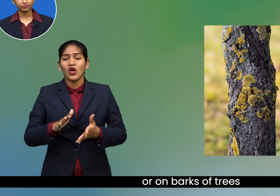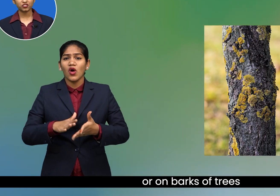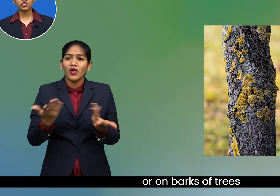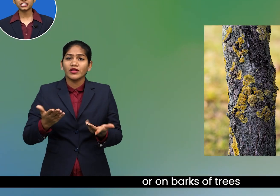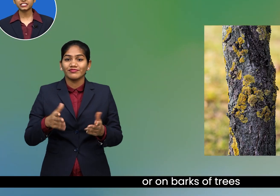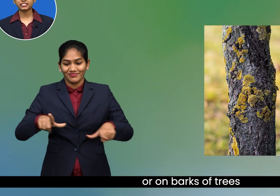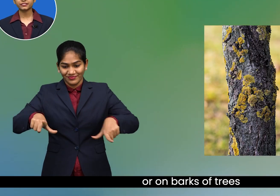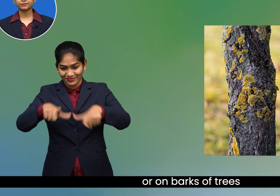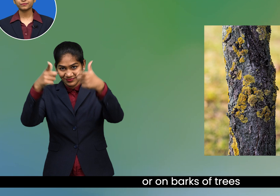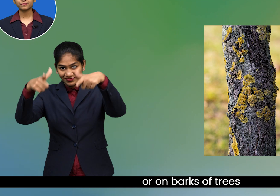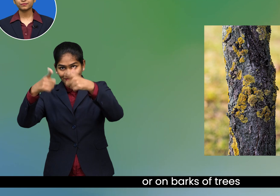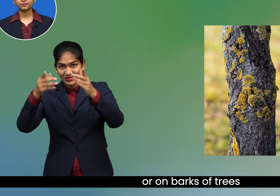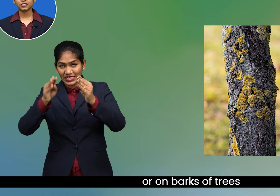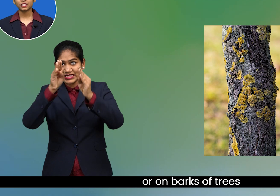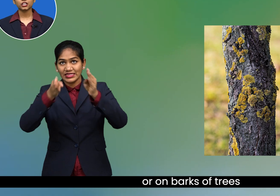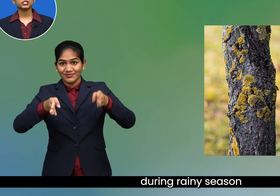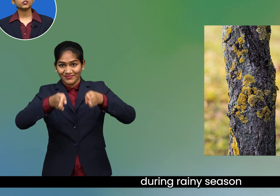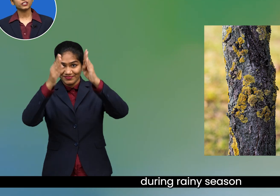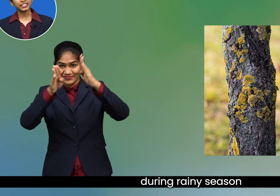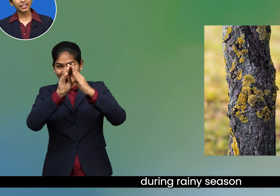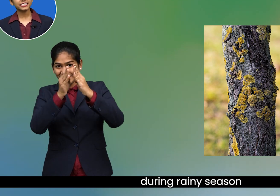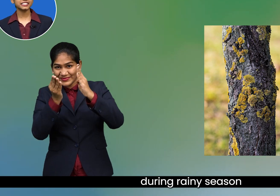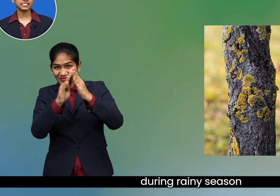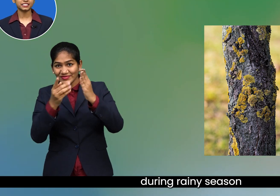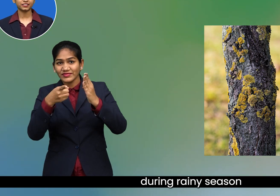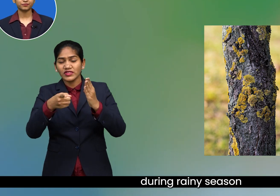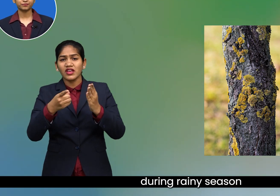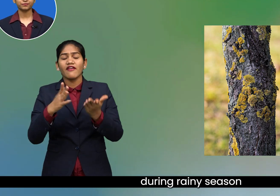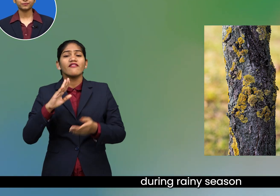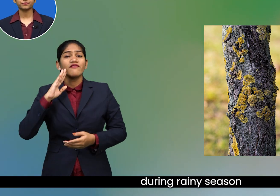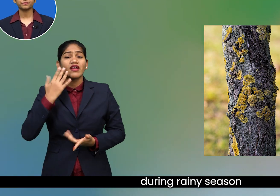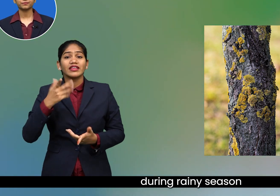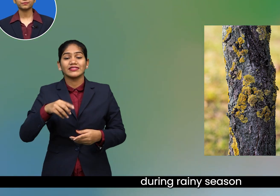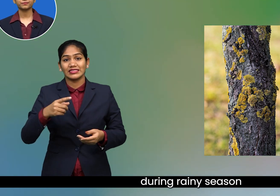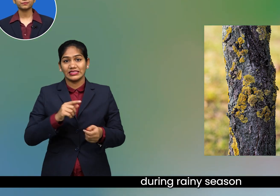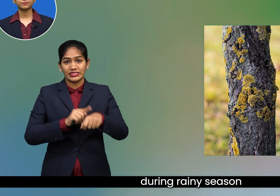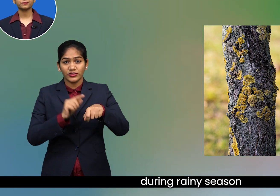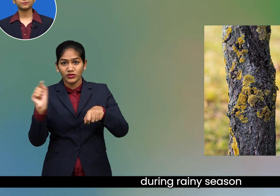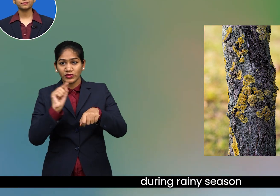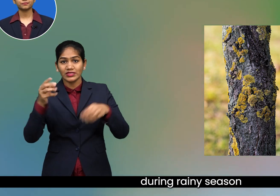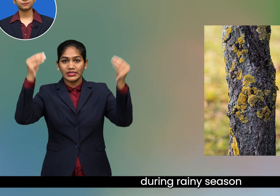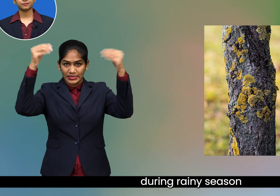of trees during rainy season.